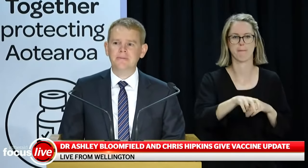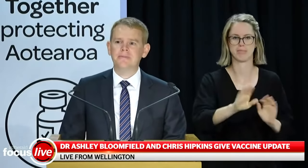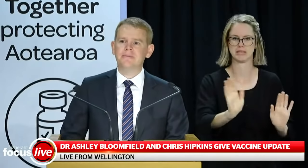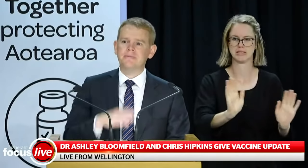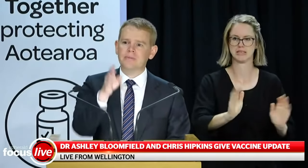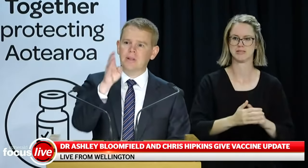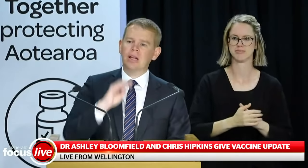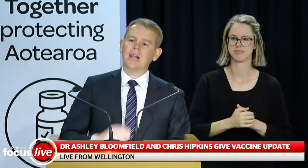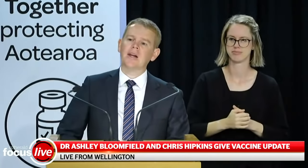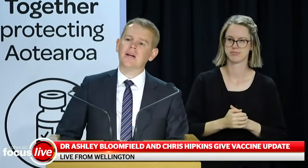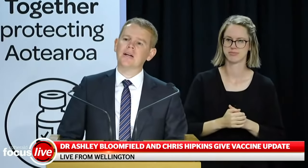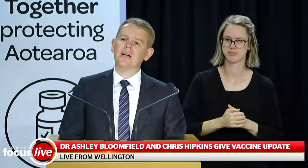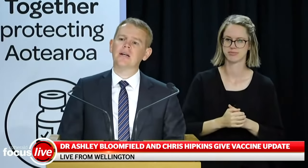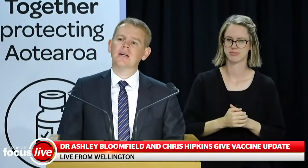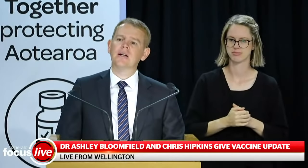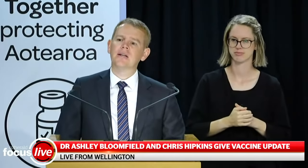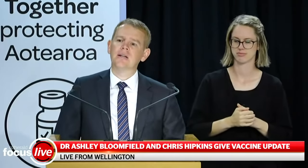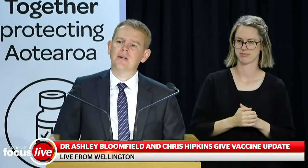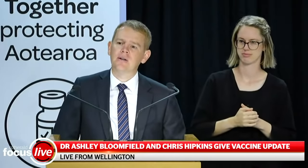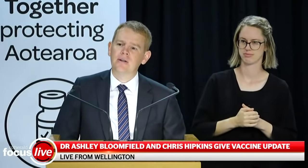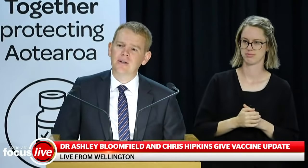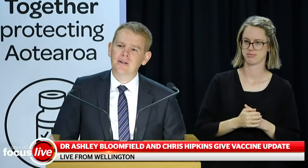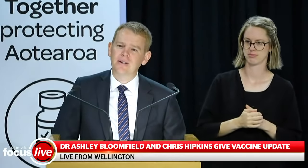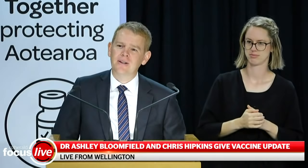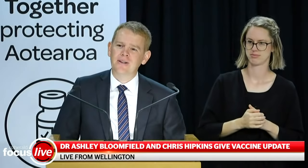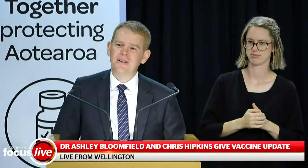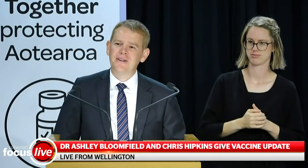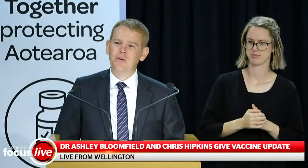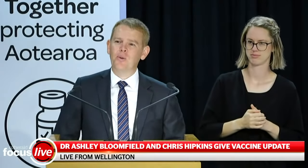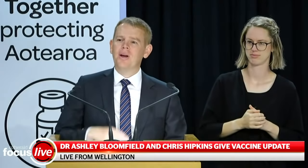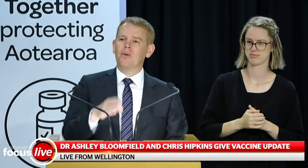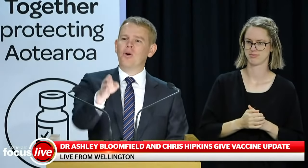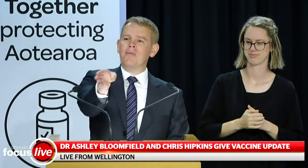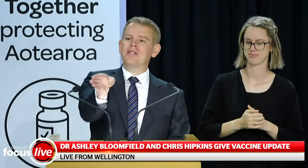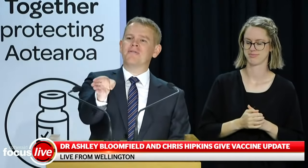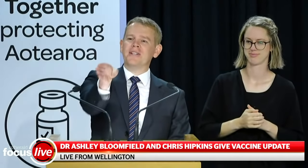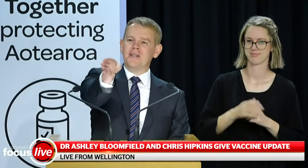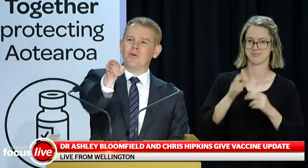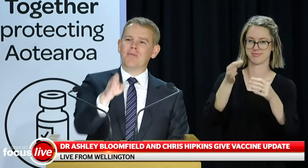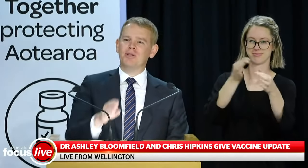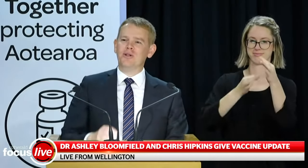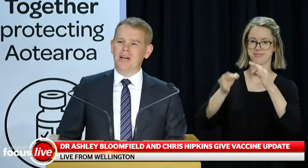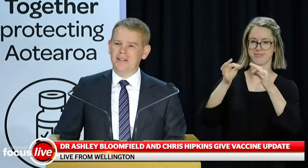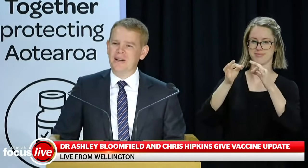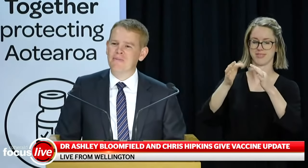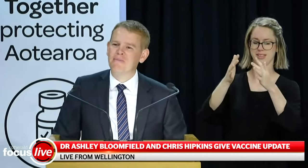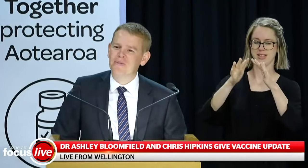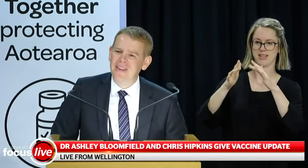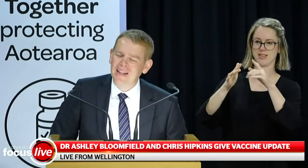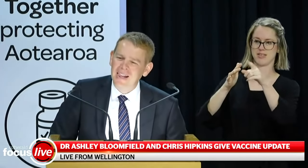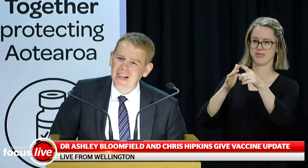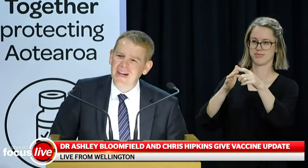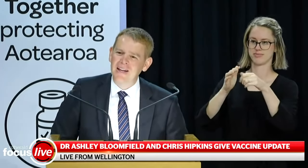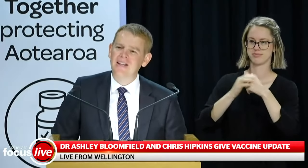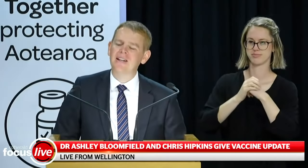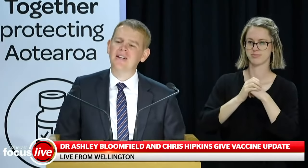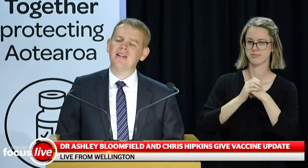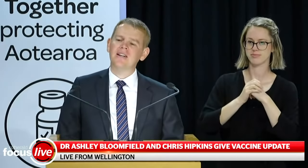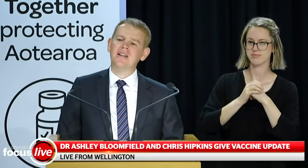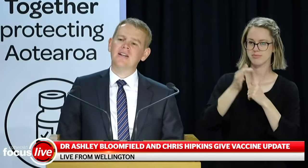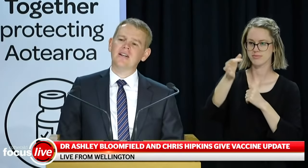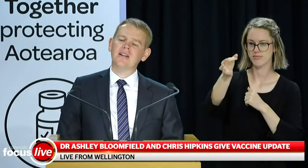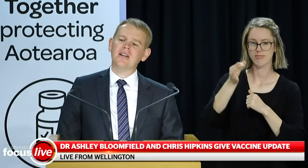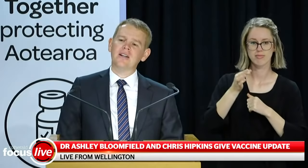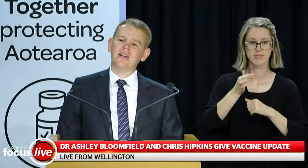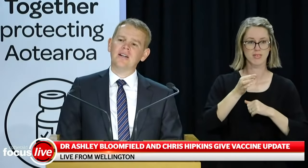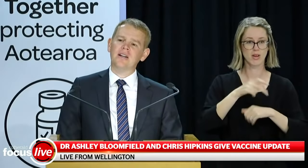process. No, that KSB was reluctant to help, and that the police... We'll come into the front and then we'll come to you, Jane. Sorry, mine's just a follow-on. Can you confirm that the